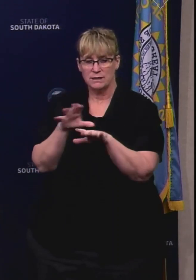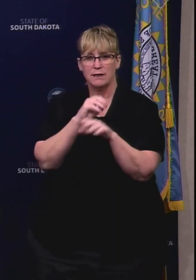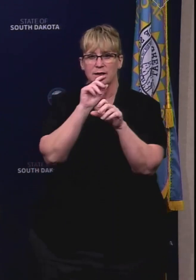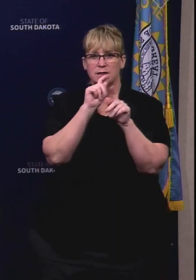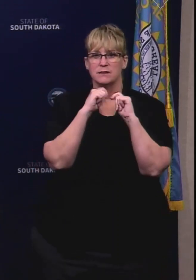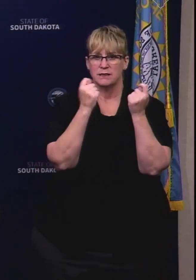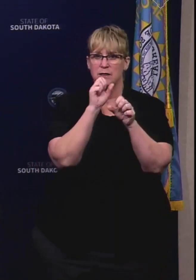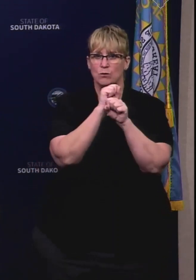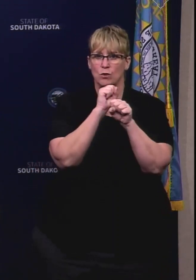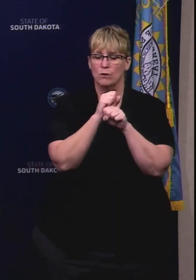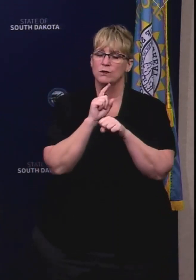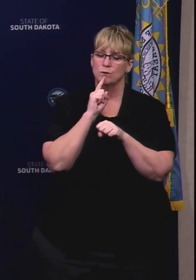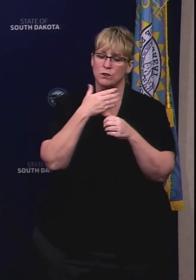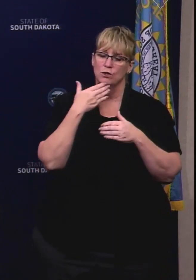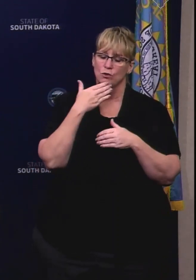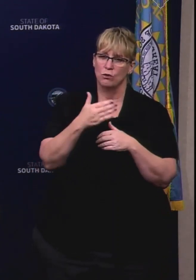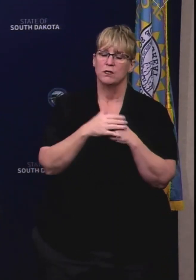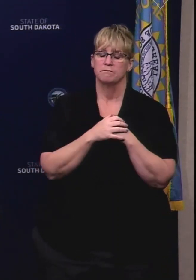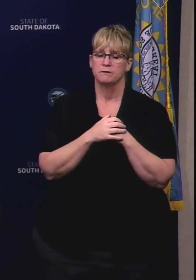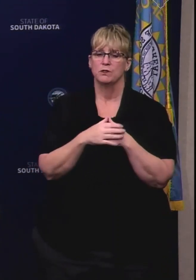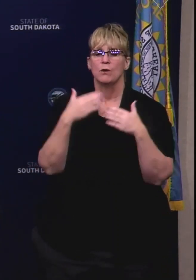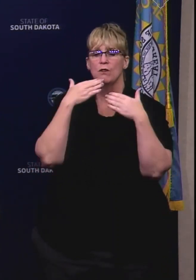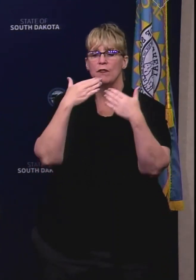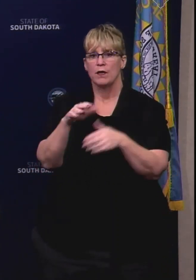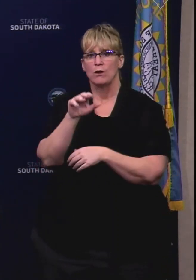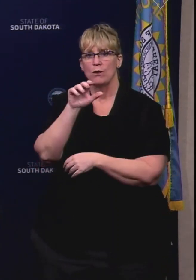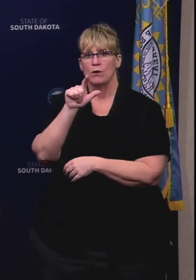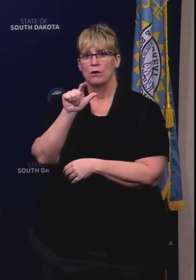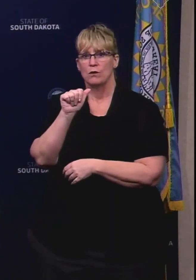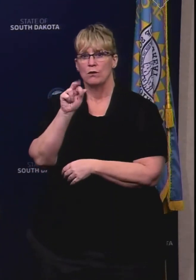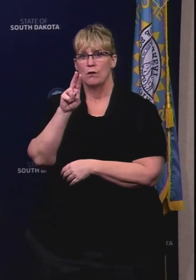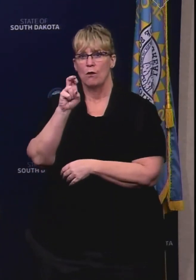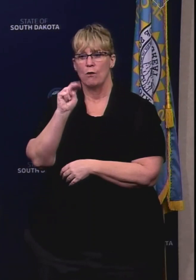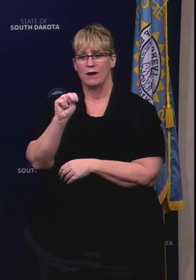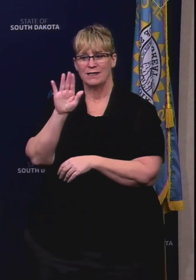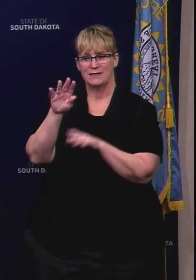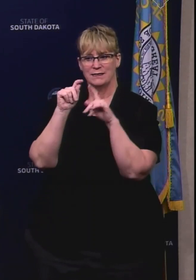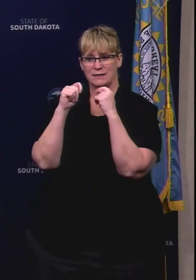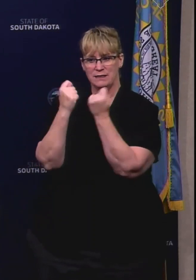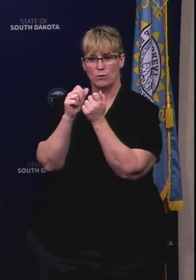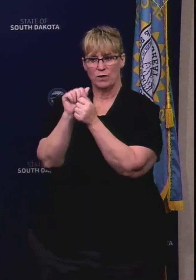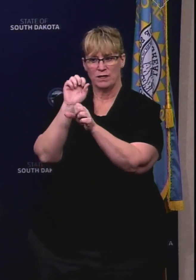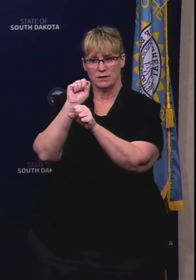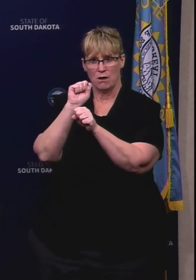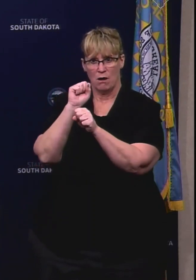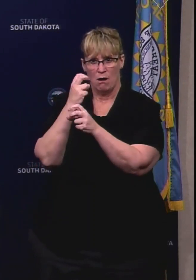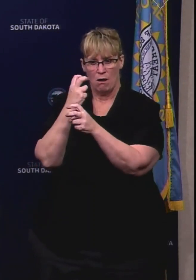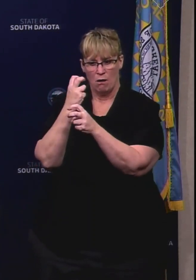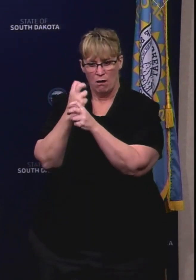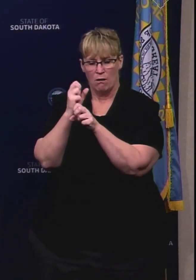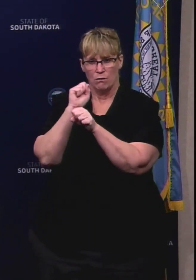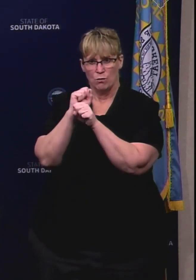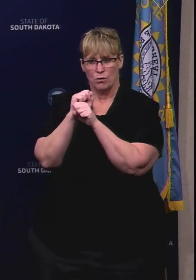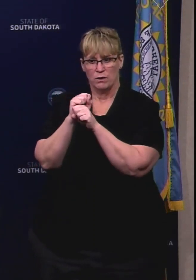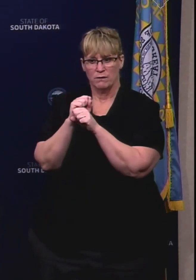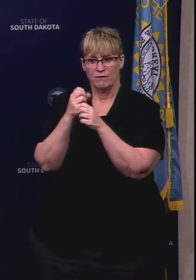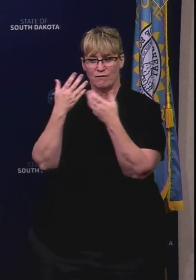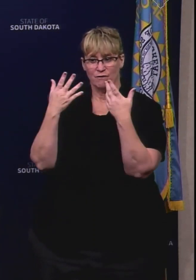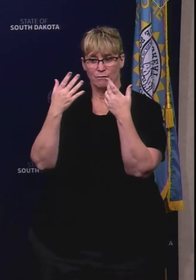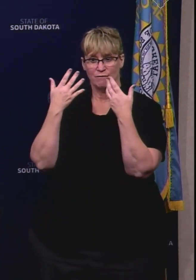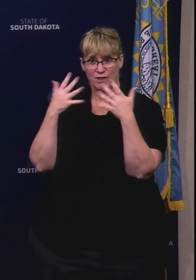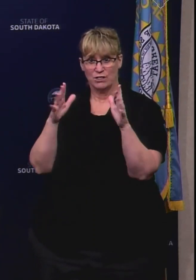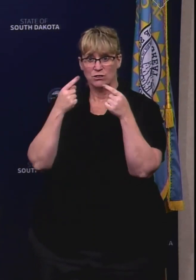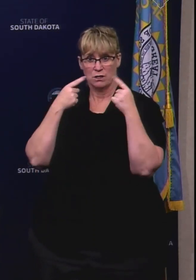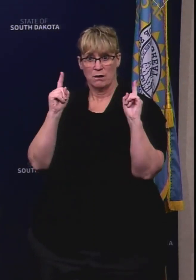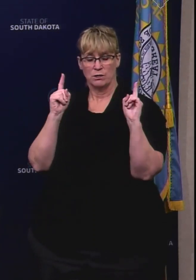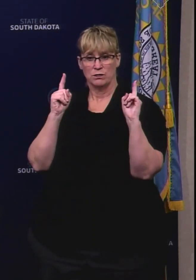we saw was inspirational. So thank you to Lauren and his team for all their hard work in making sure that that got accomplished, and we know this will be